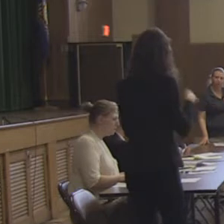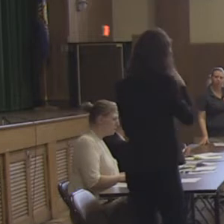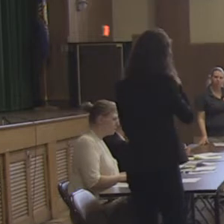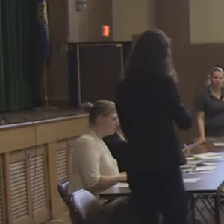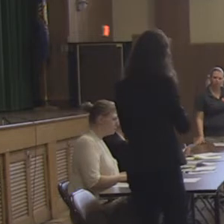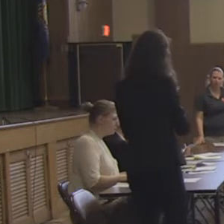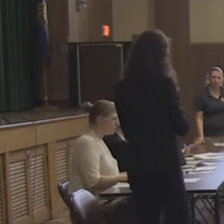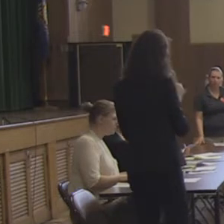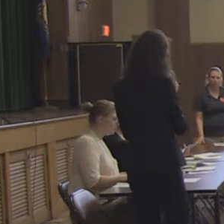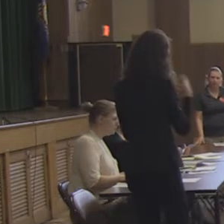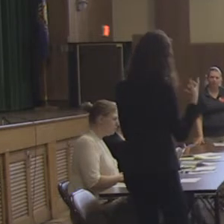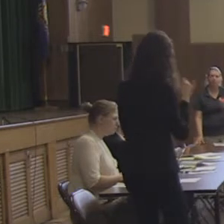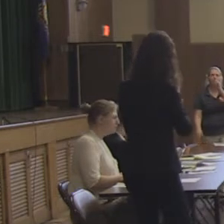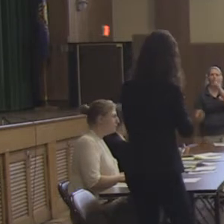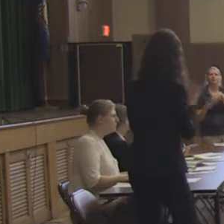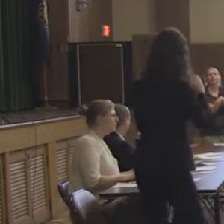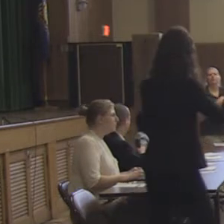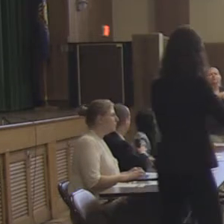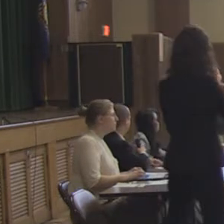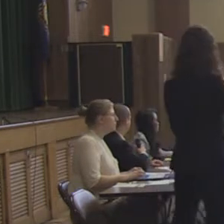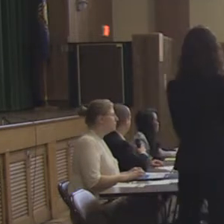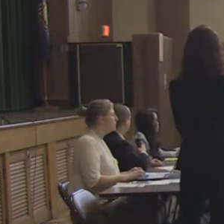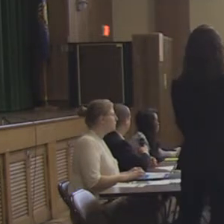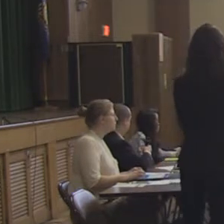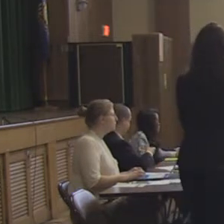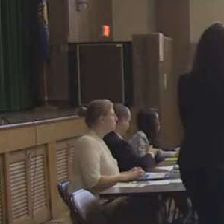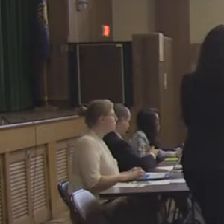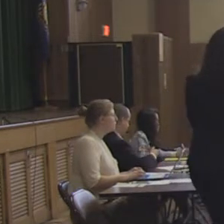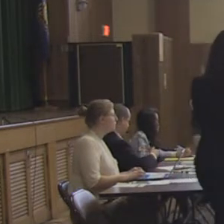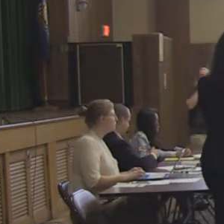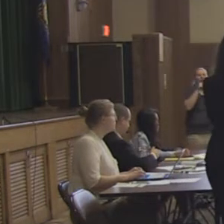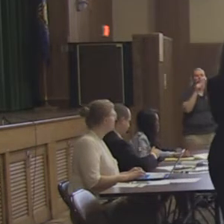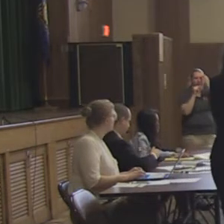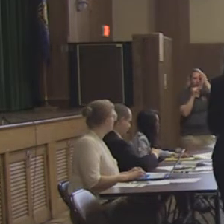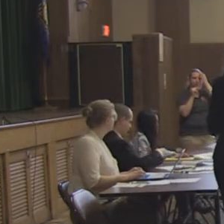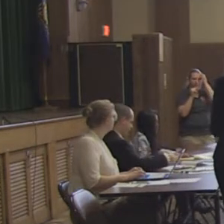you elaborate that on that a little bit and what it would do for us?